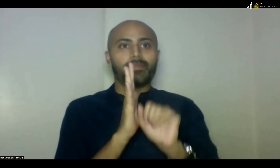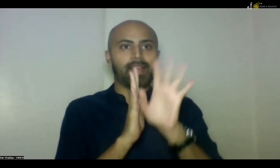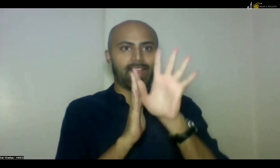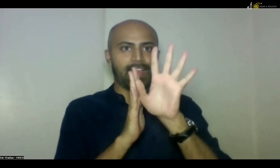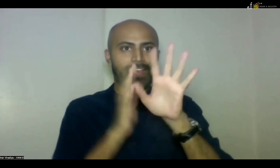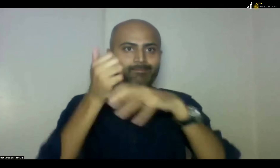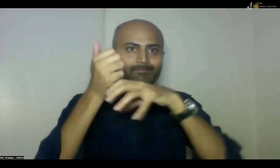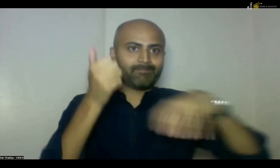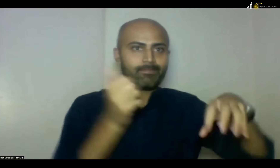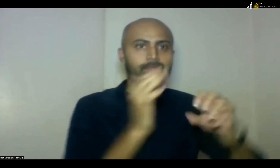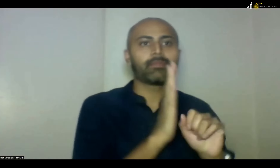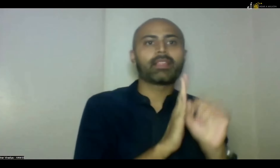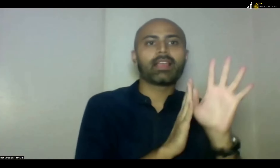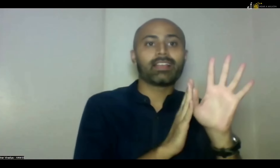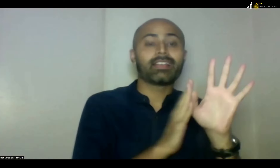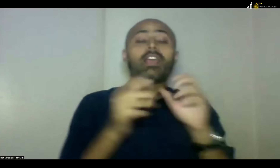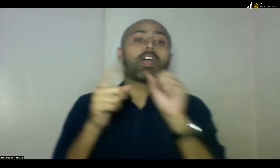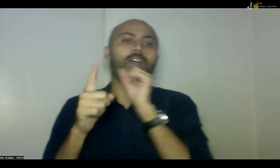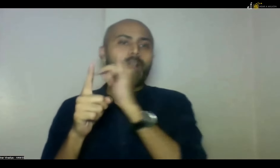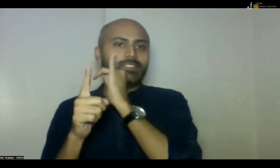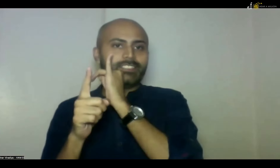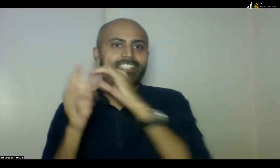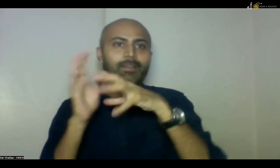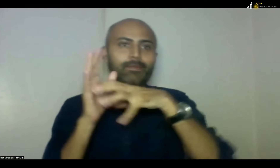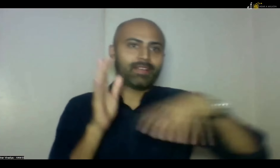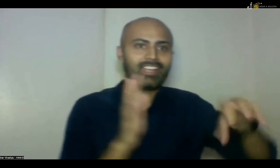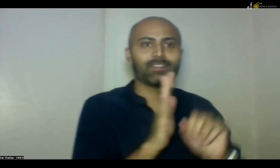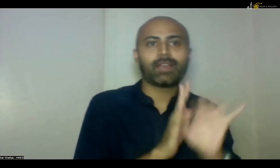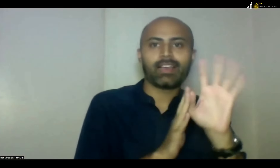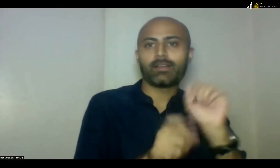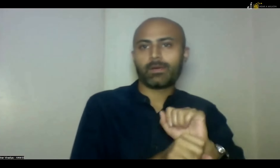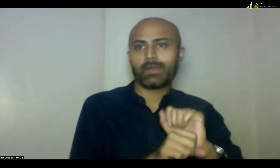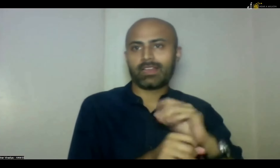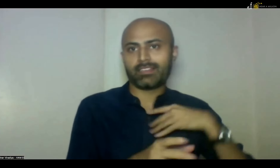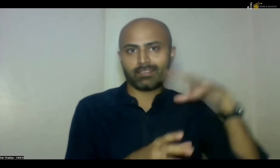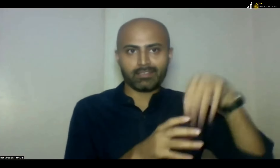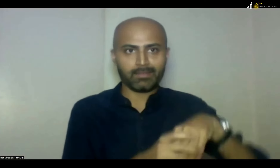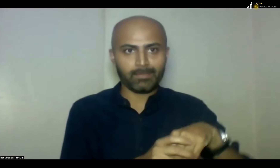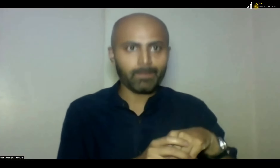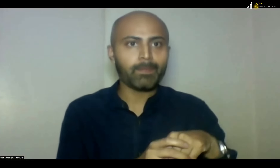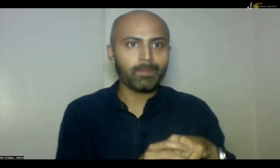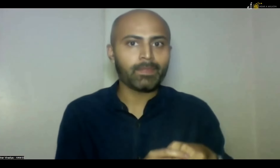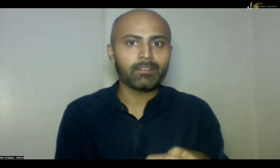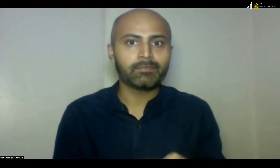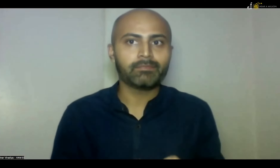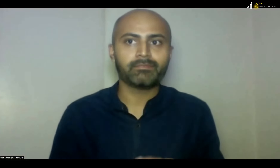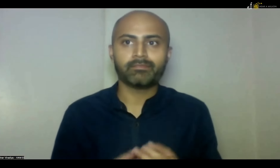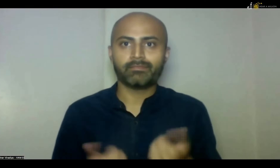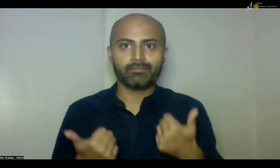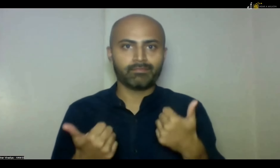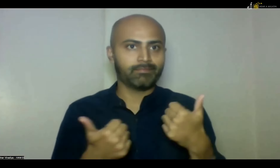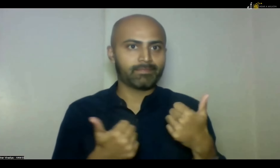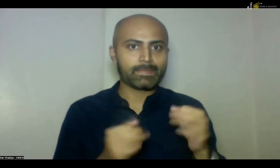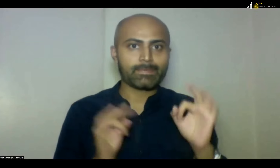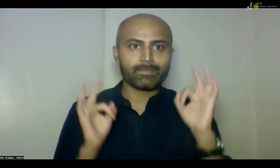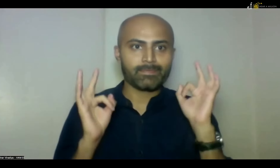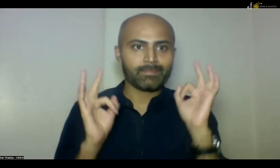am working with Here a Million, which is a part of the Enable India project, and I'm